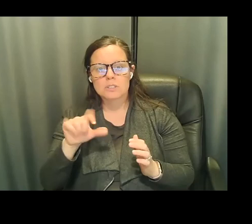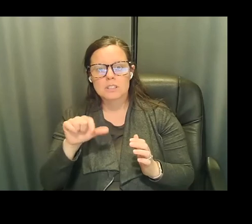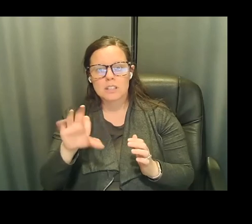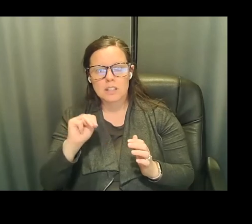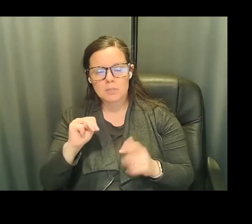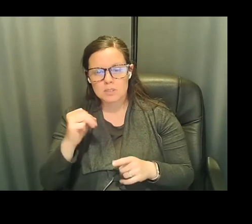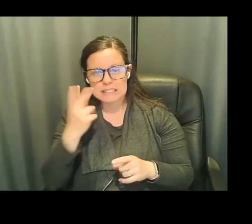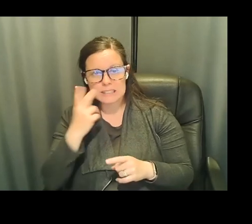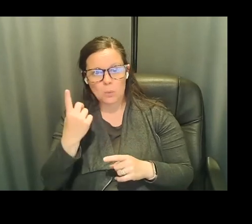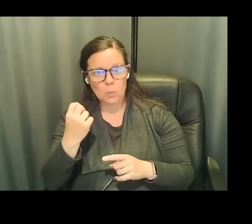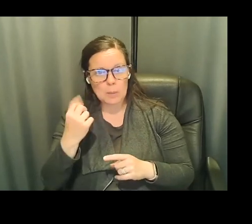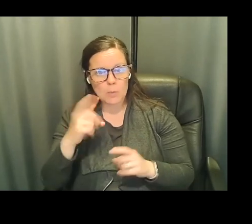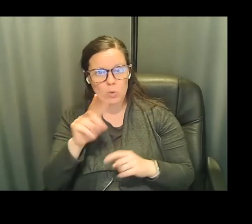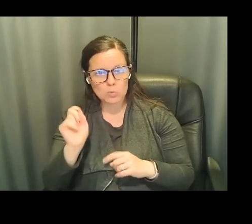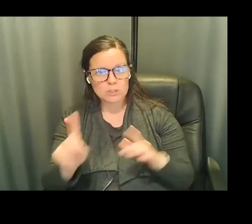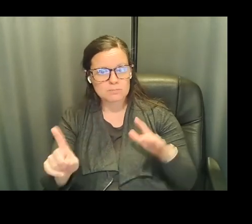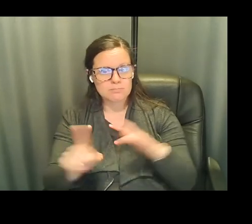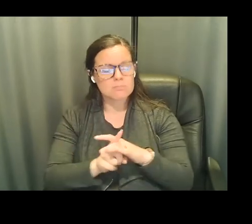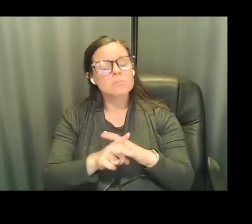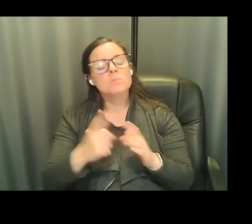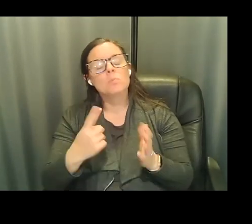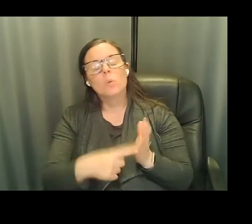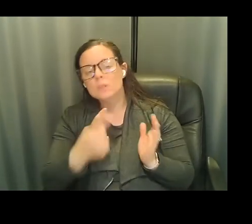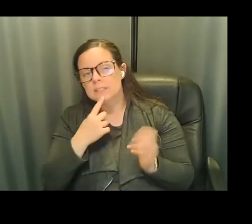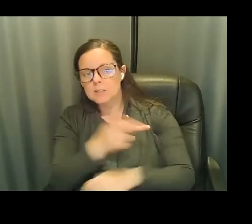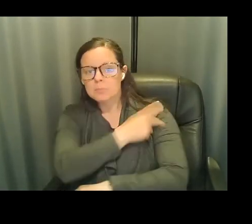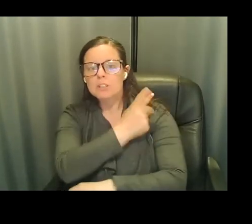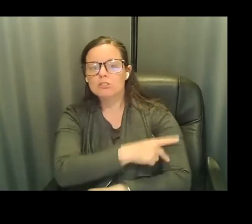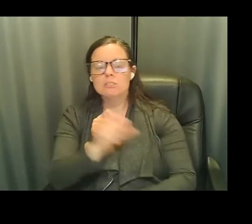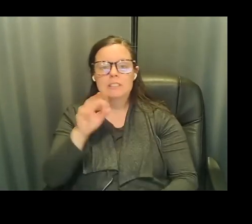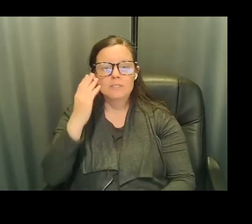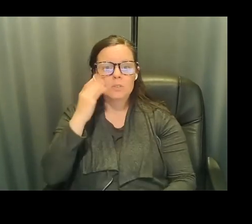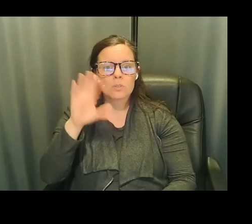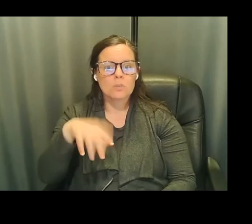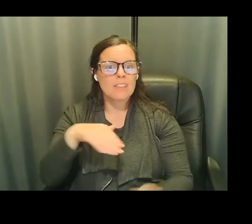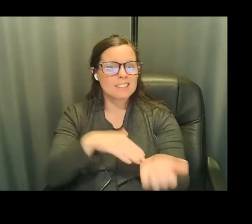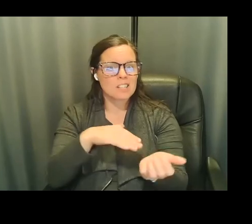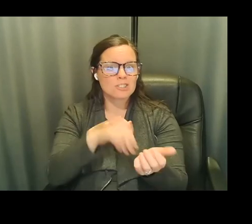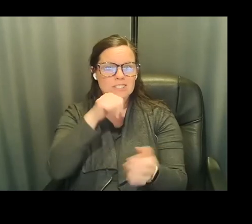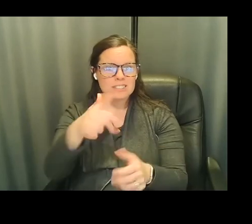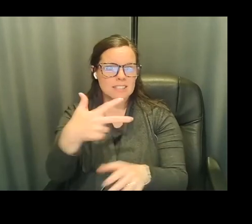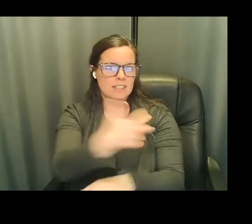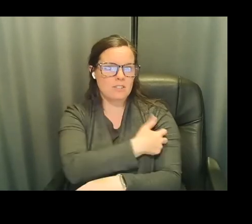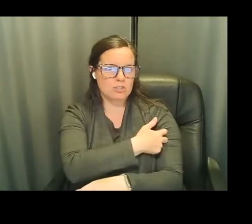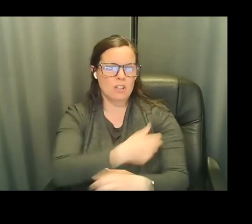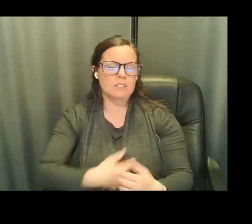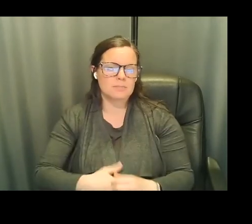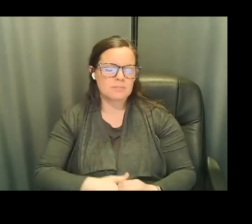other question, what would you say to patients if they knew that their doctor didn't get the shot?